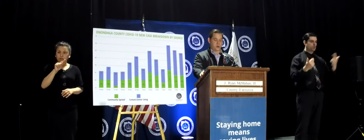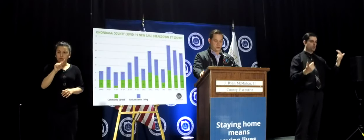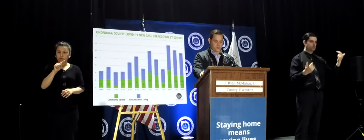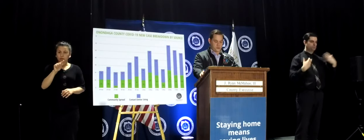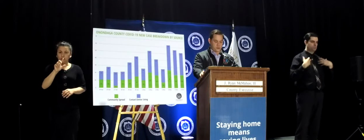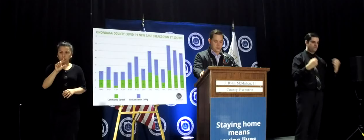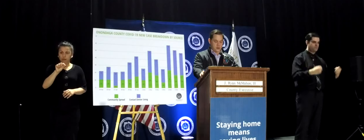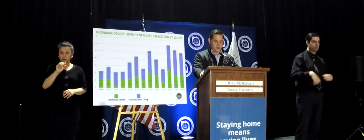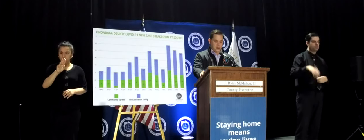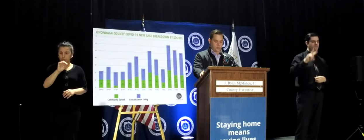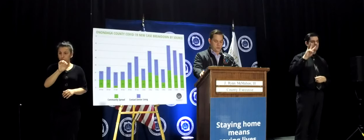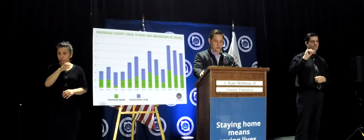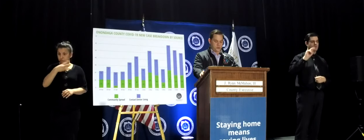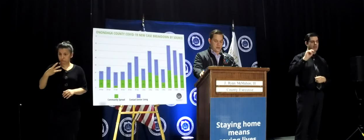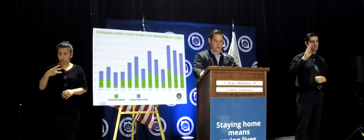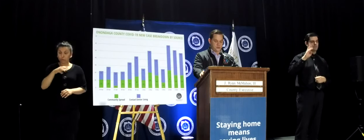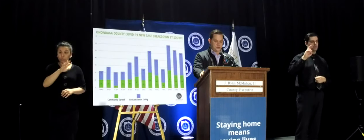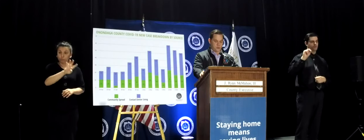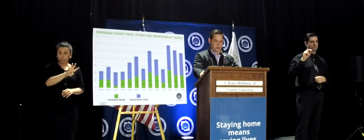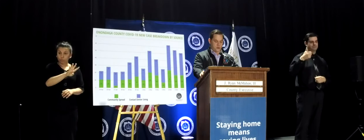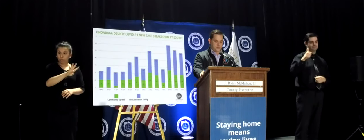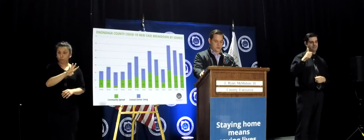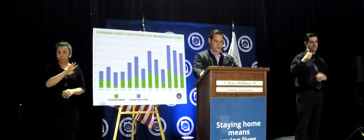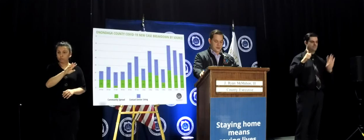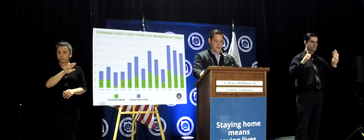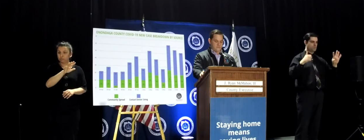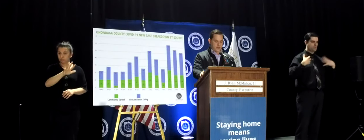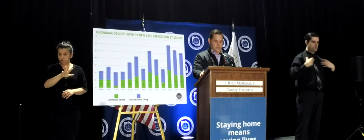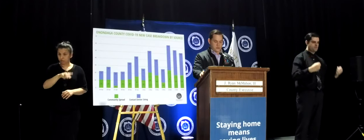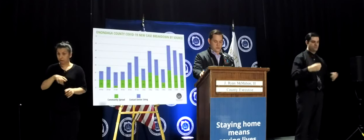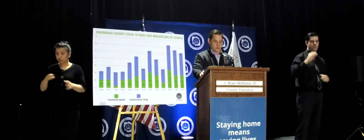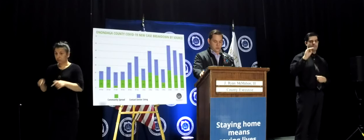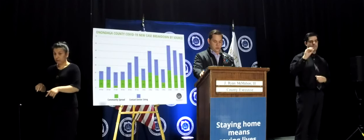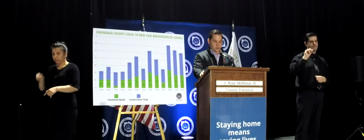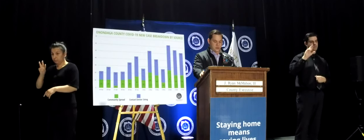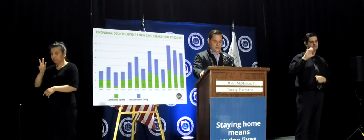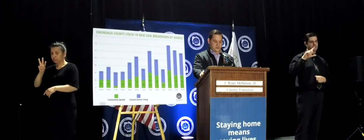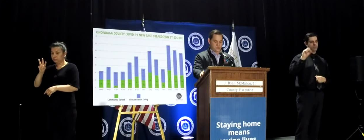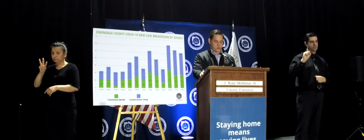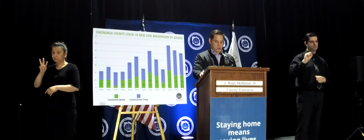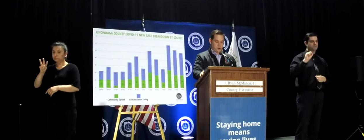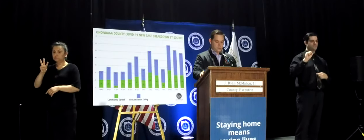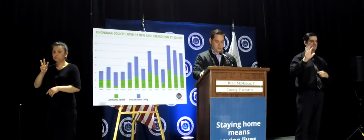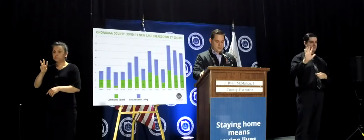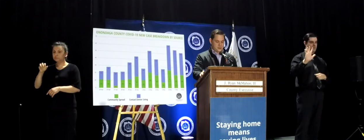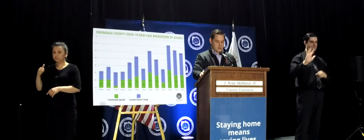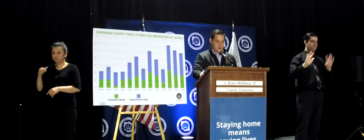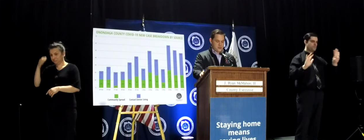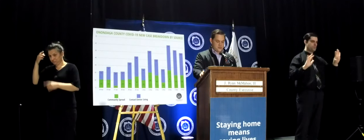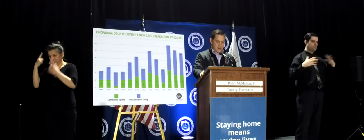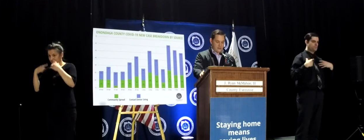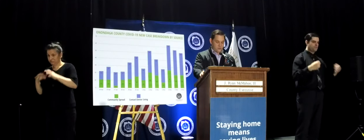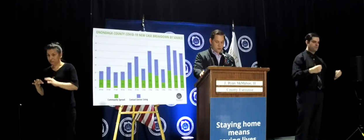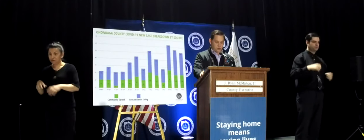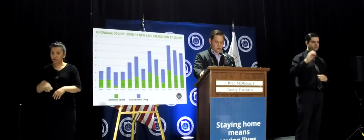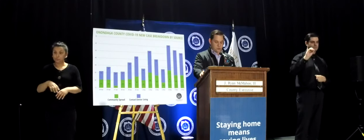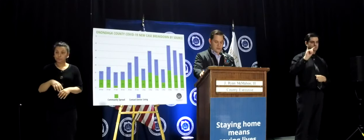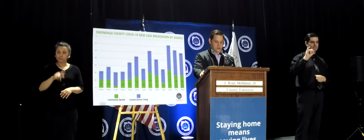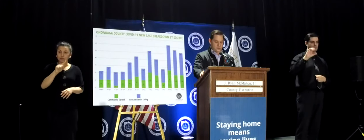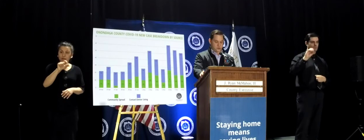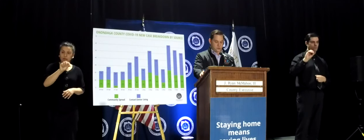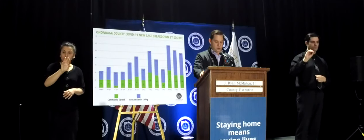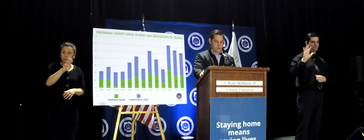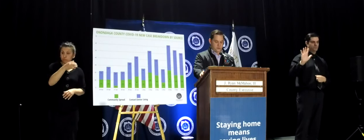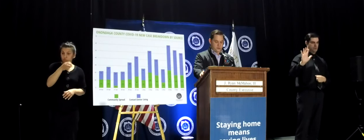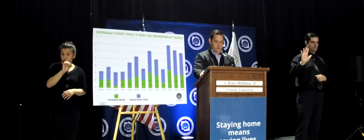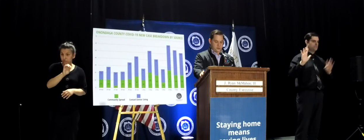3 recoveries. Elbridge, 2 cases, 2 recoveries. Fabius, 2 cases, 2 recoveries. Spafford, 2